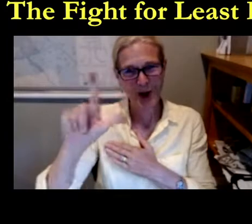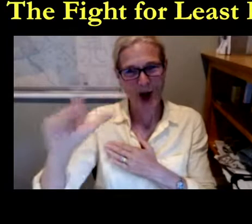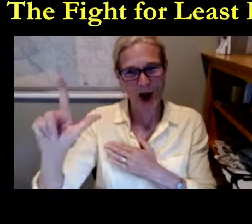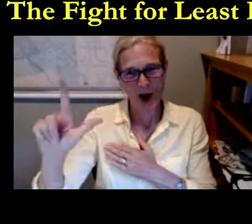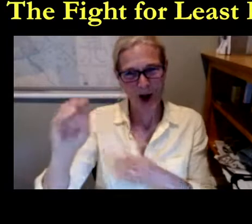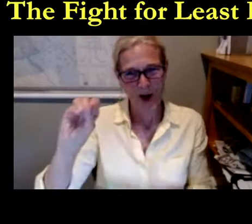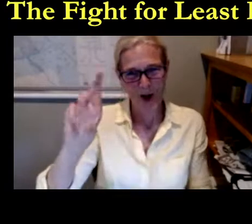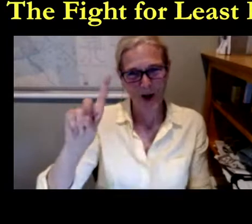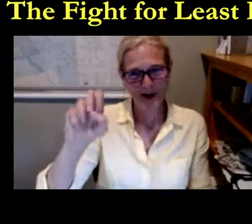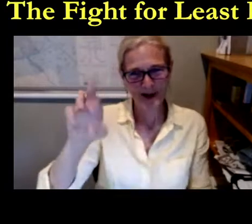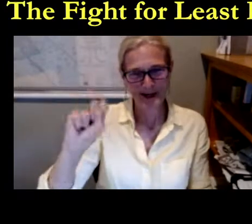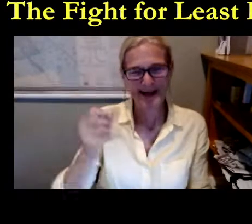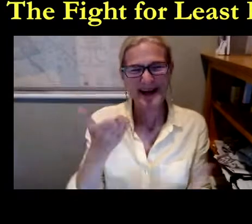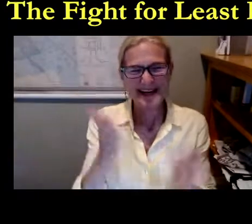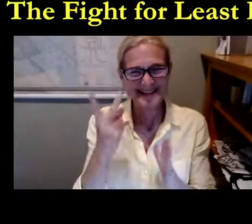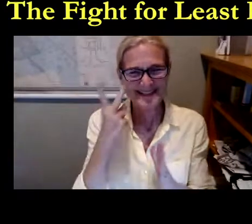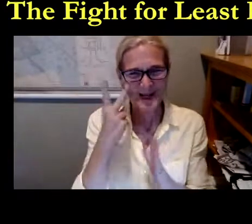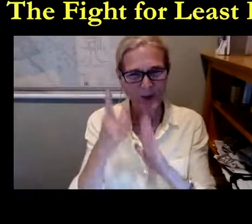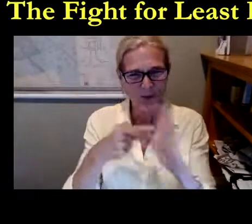regionalized programs.